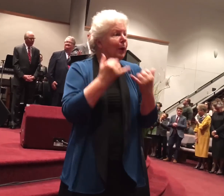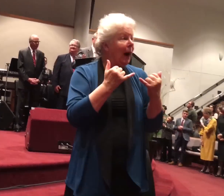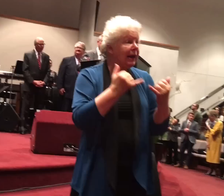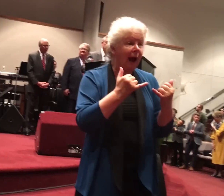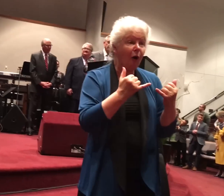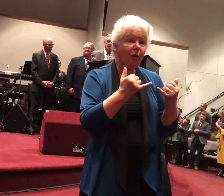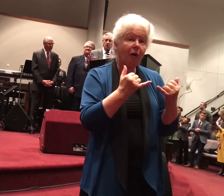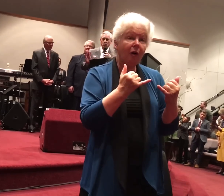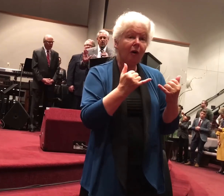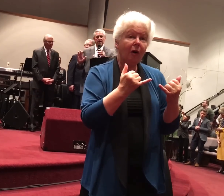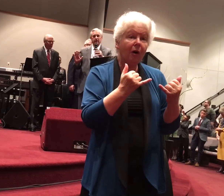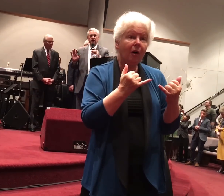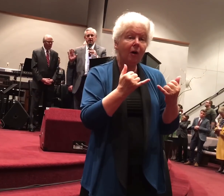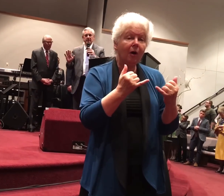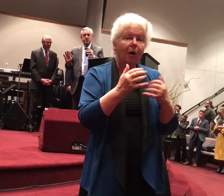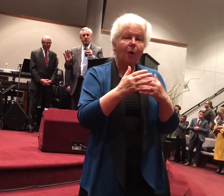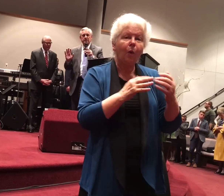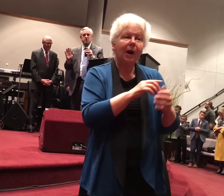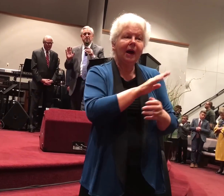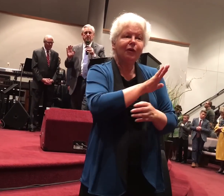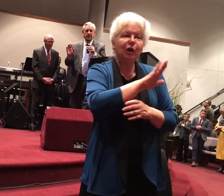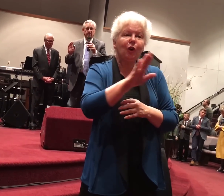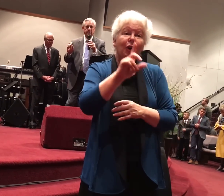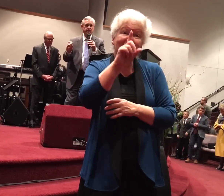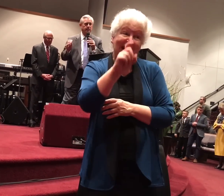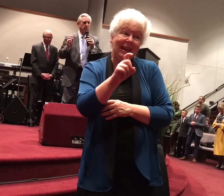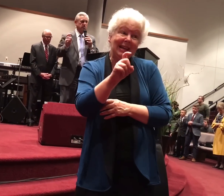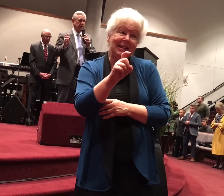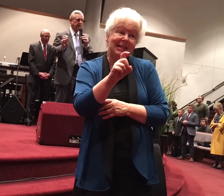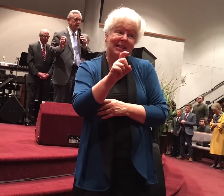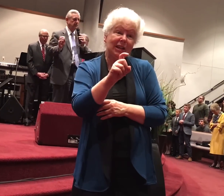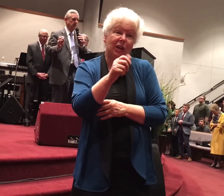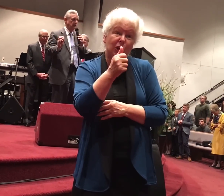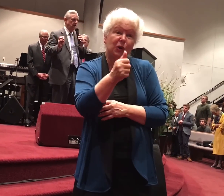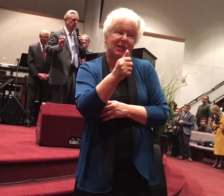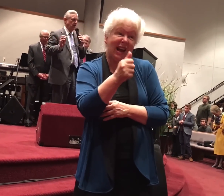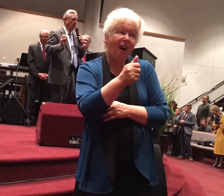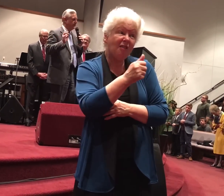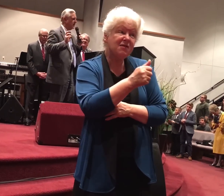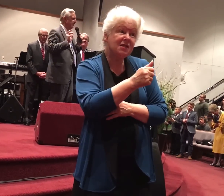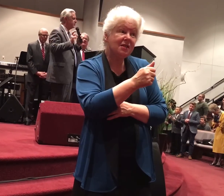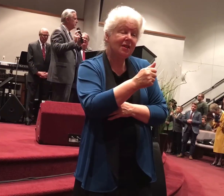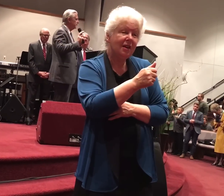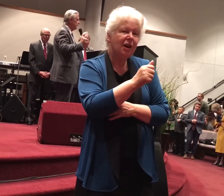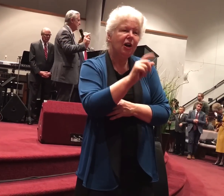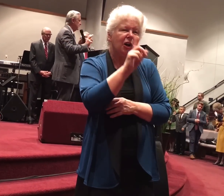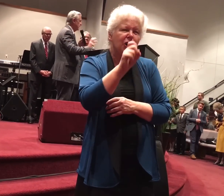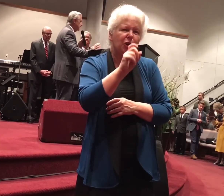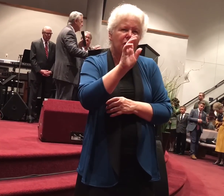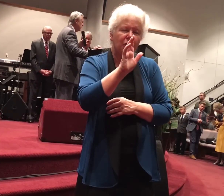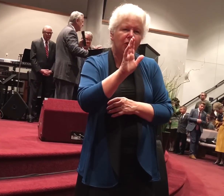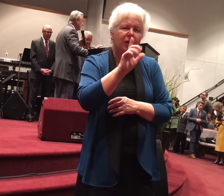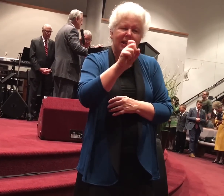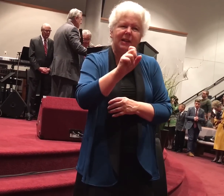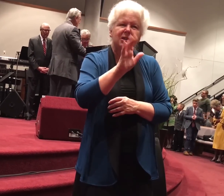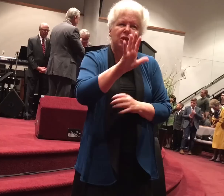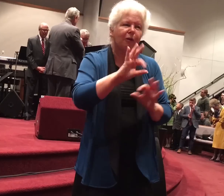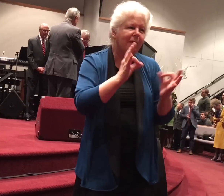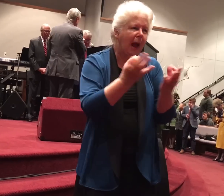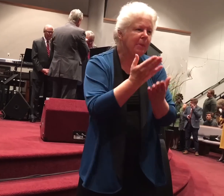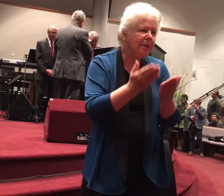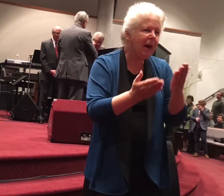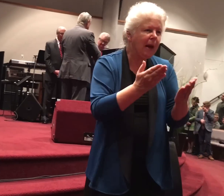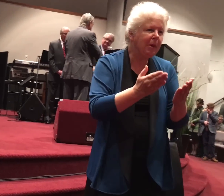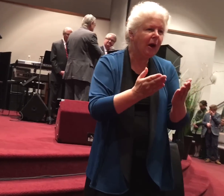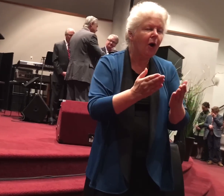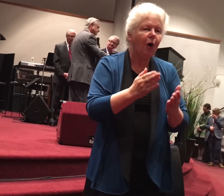now, whatever needs are in this building, personally, whatever needs are in your family, whatever